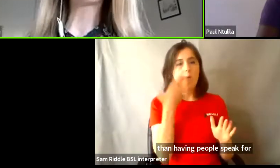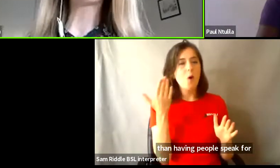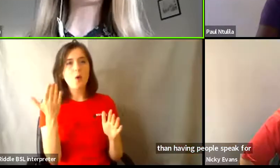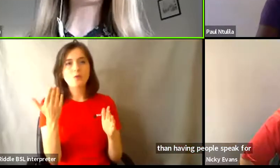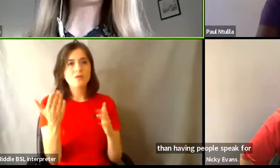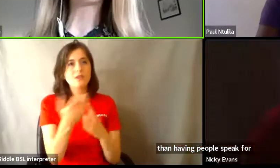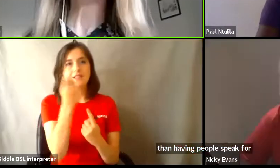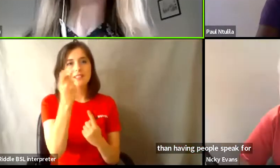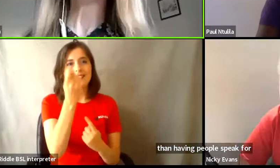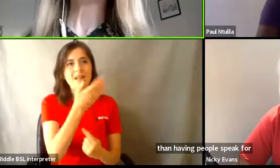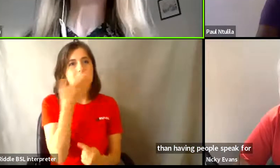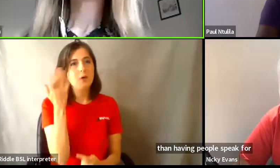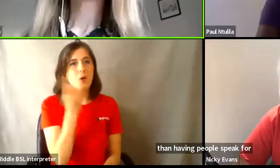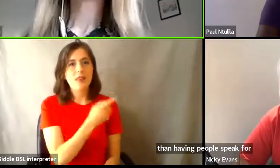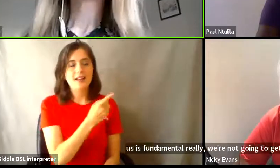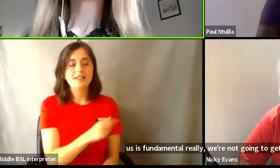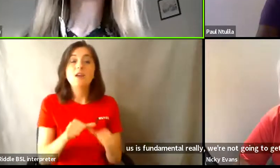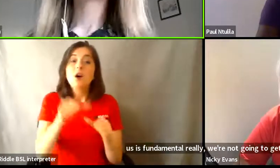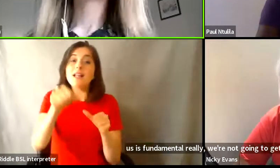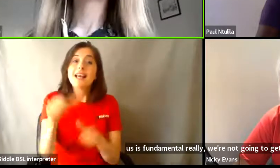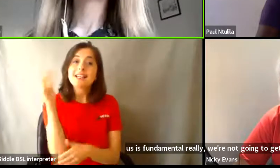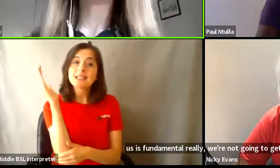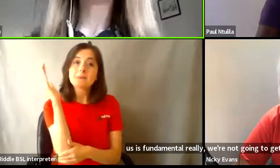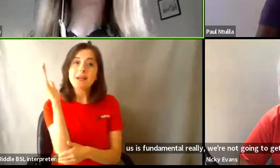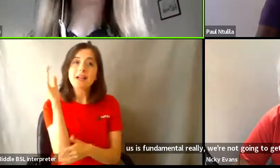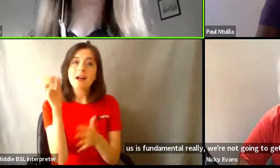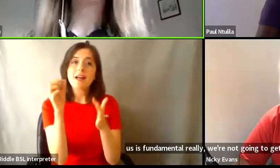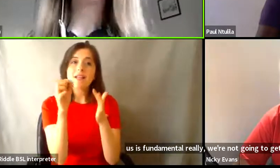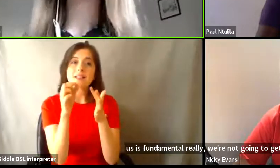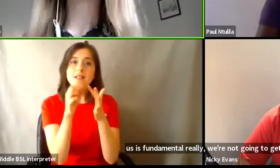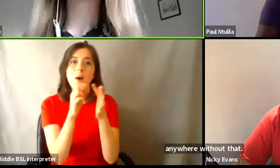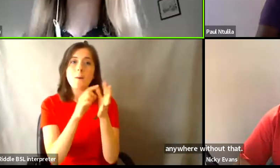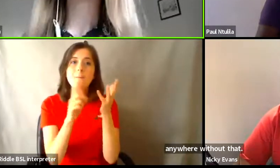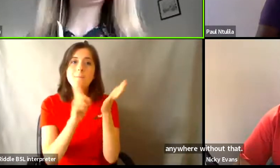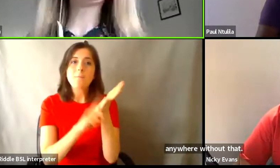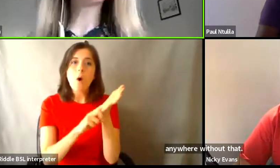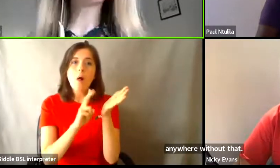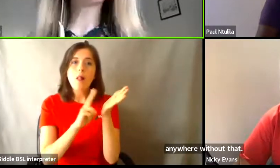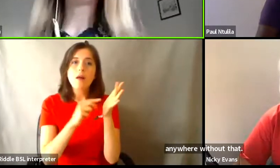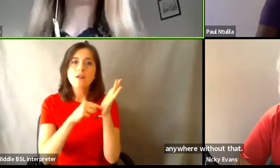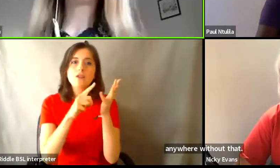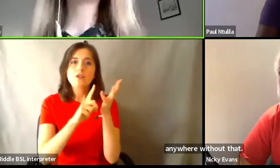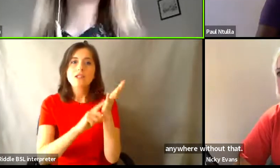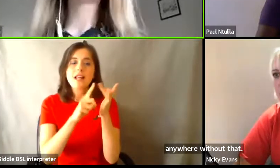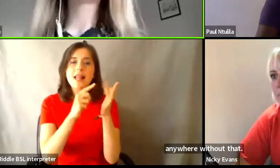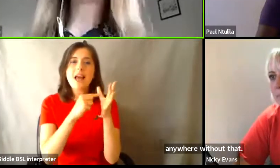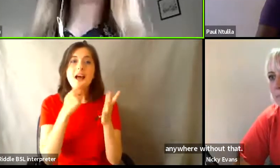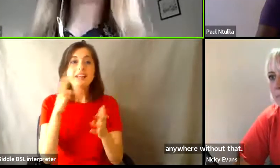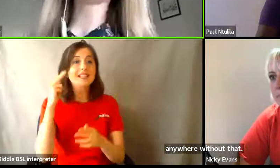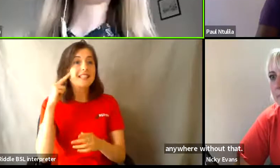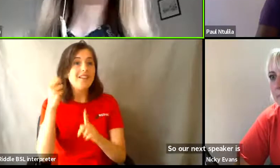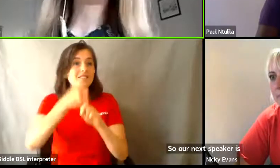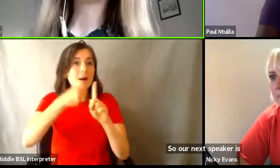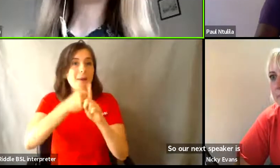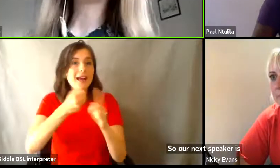without that. So our next speaker is Paul Ntulila. Paul is a deaf campaigner, and I'll hand over to him now.